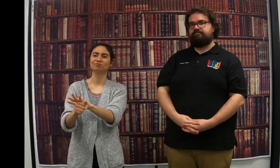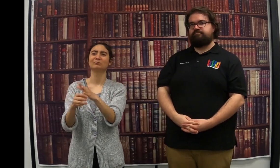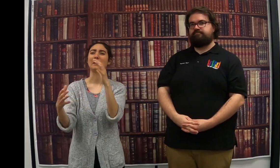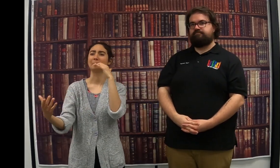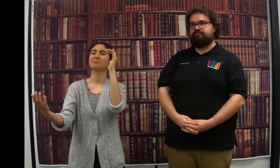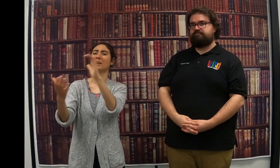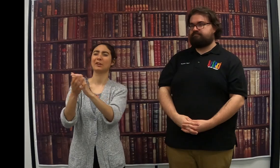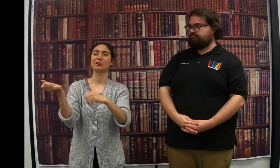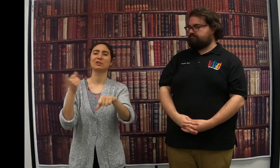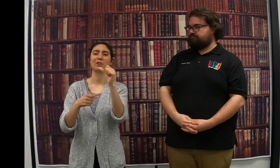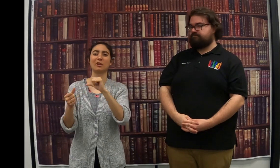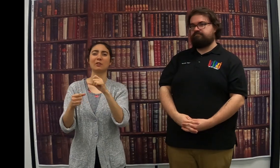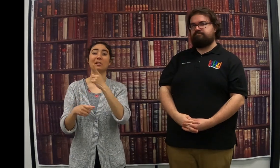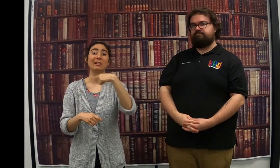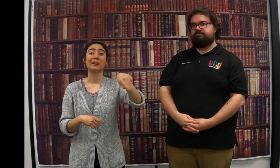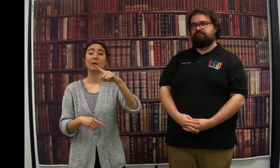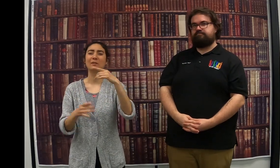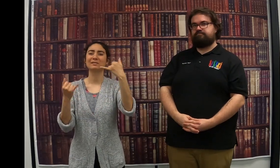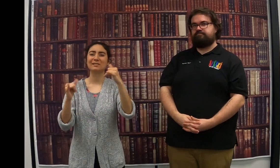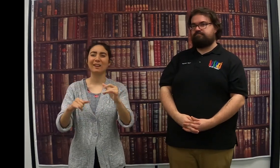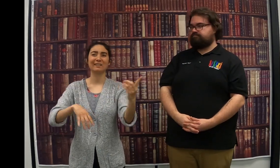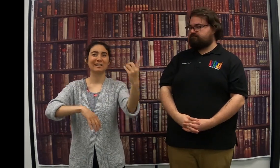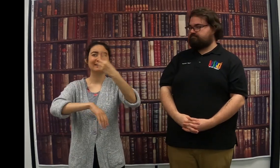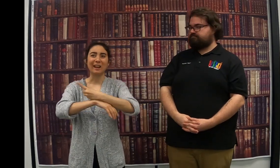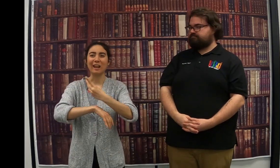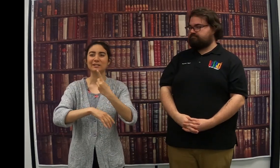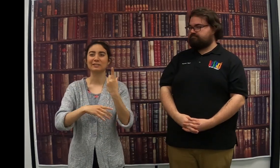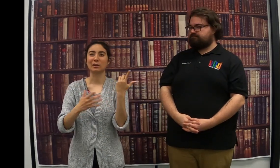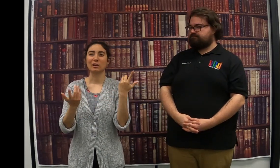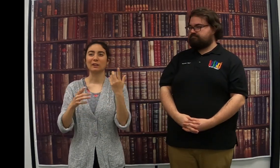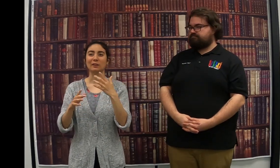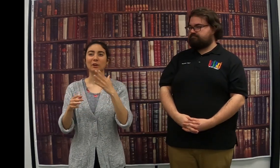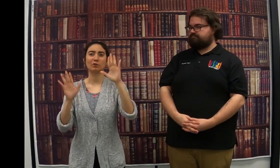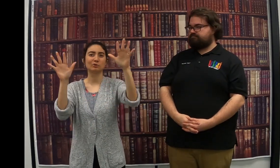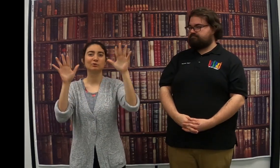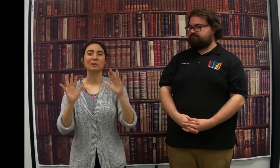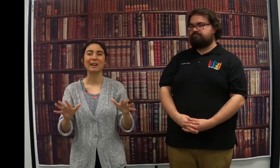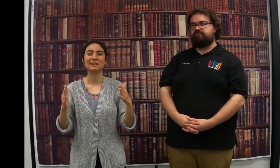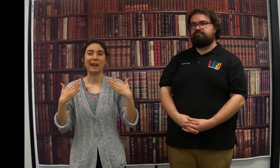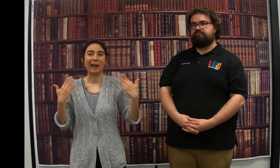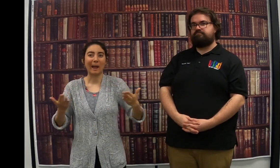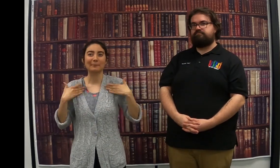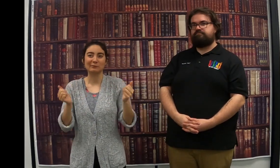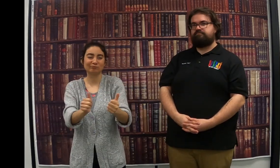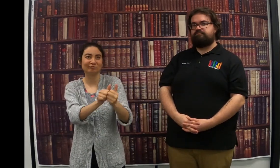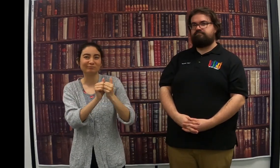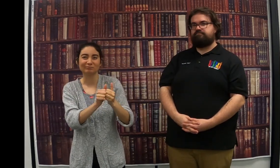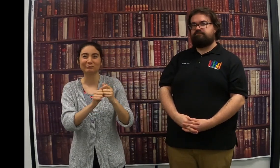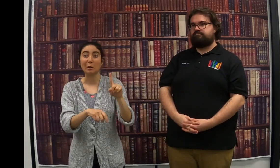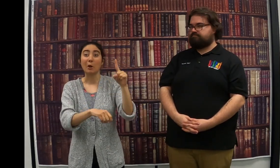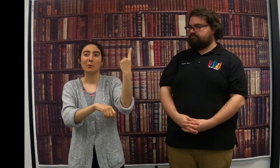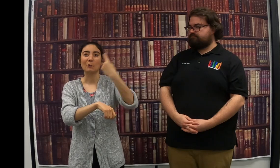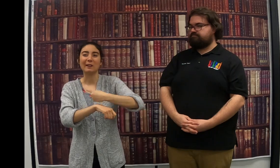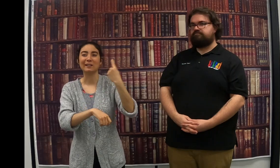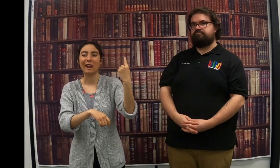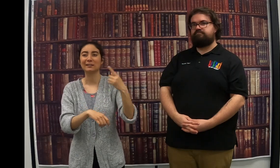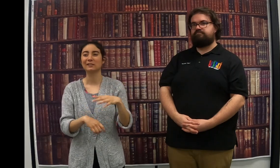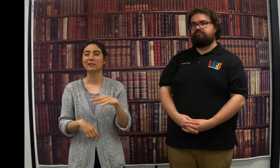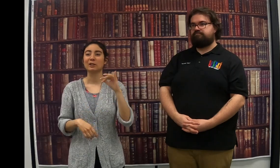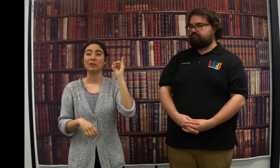their greatest happiness was being together. One day, Joringel asked Jorinda,